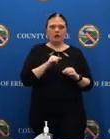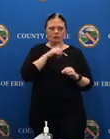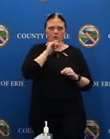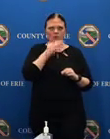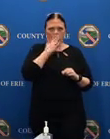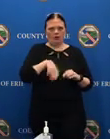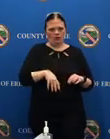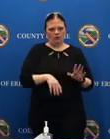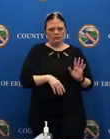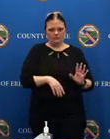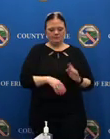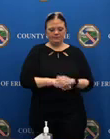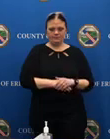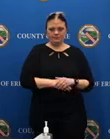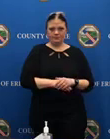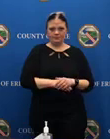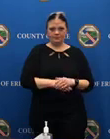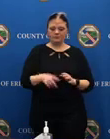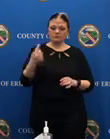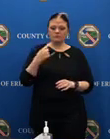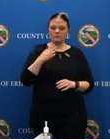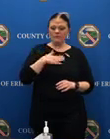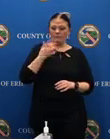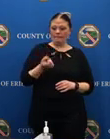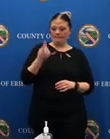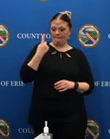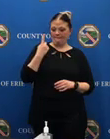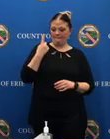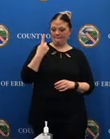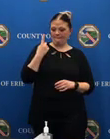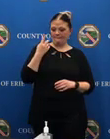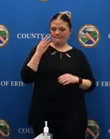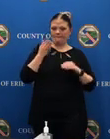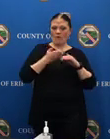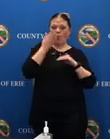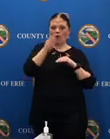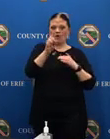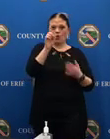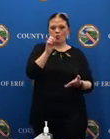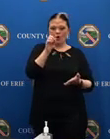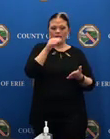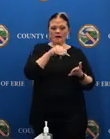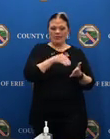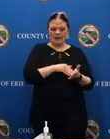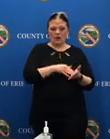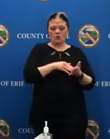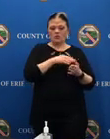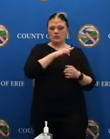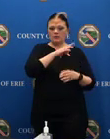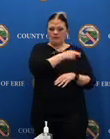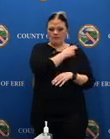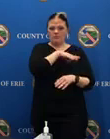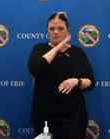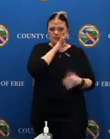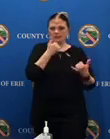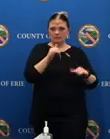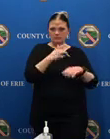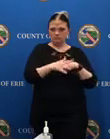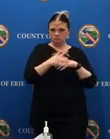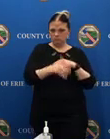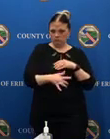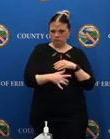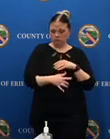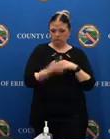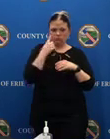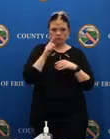really bad. We have, in my understanding, over 1,000 general hospital beds still available for